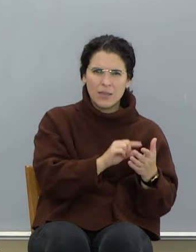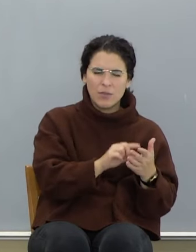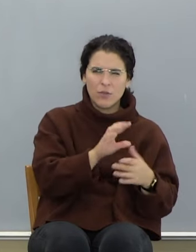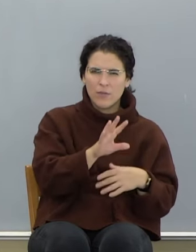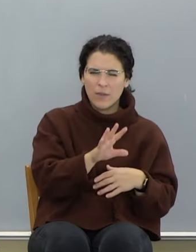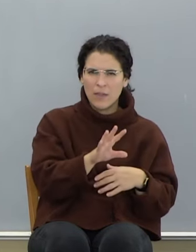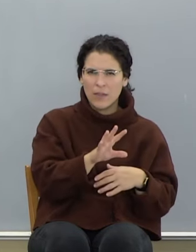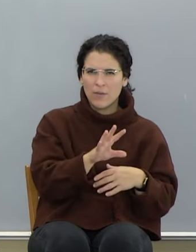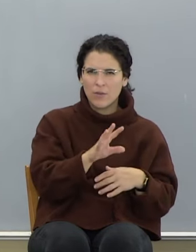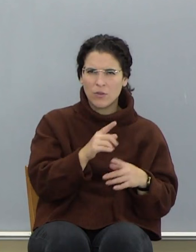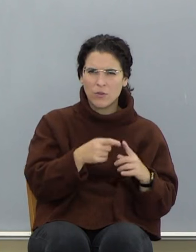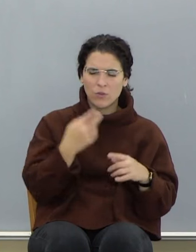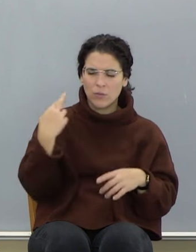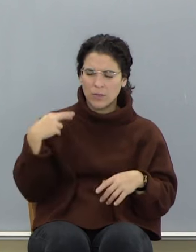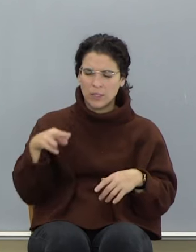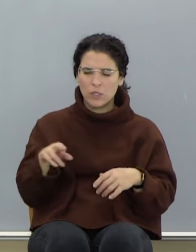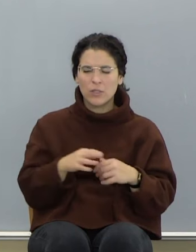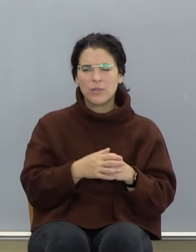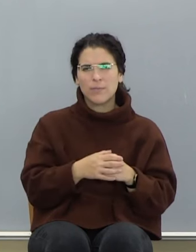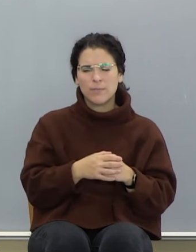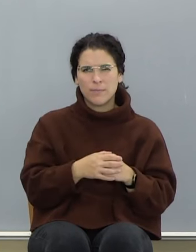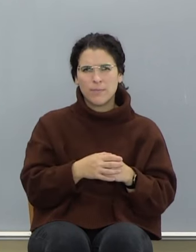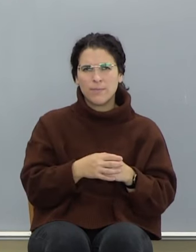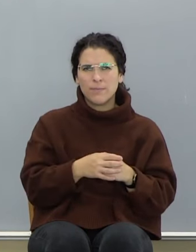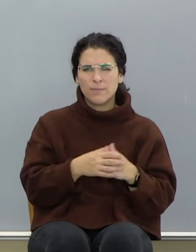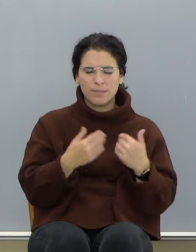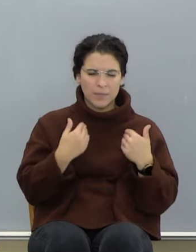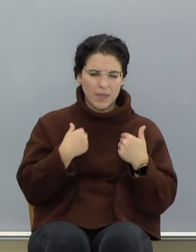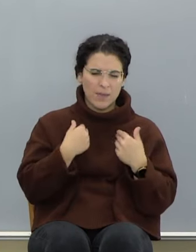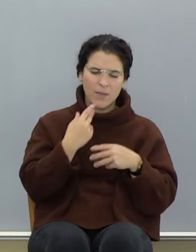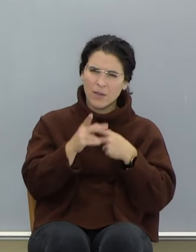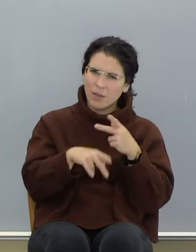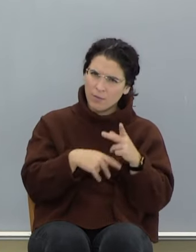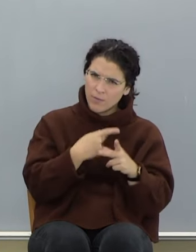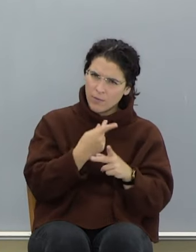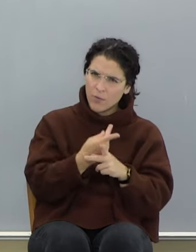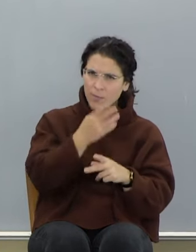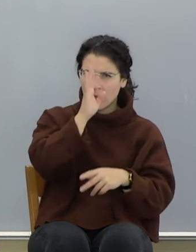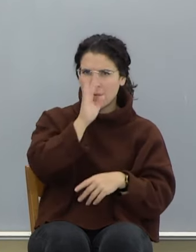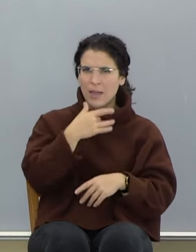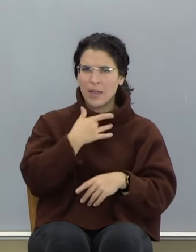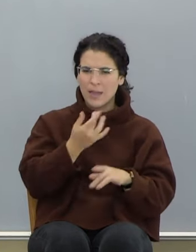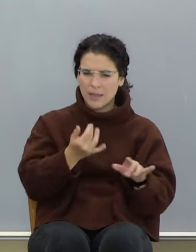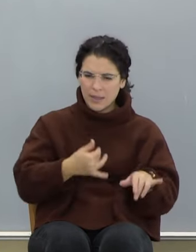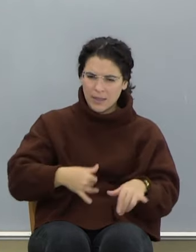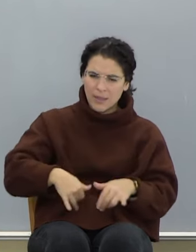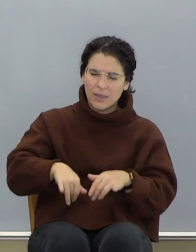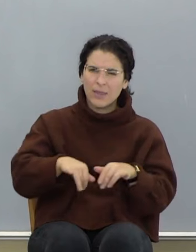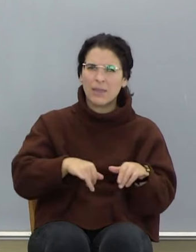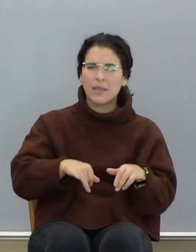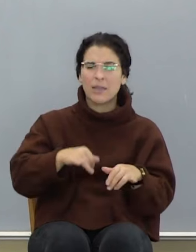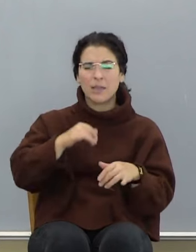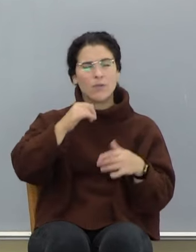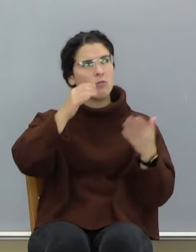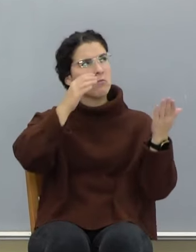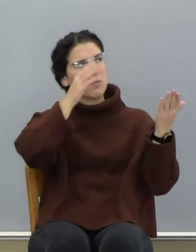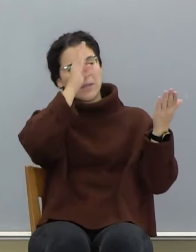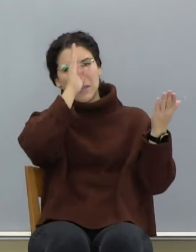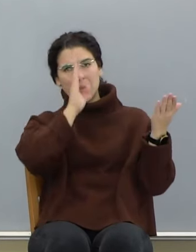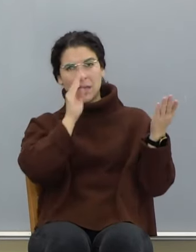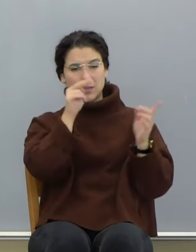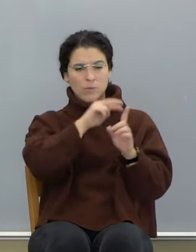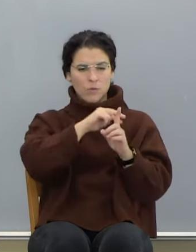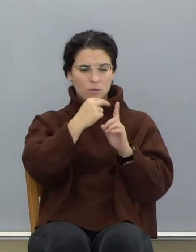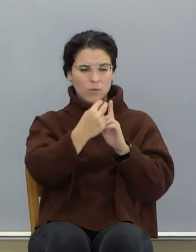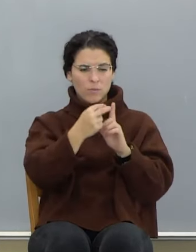5 to religion, having a form of godliness. As far as God's concerned, when